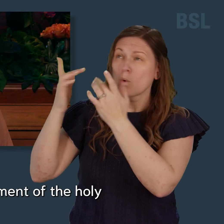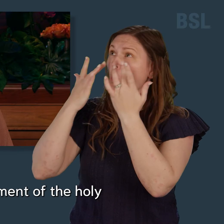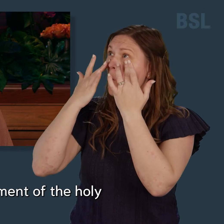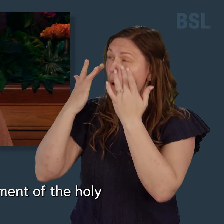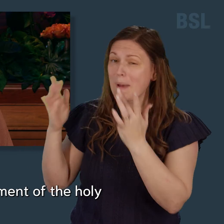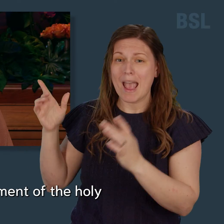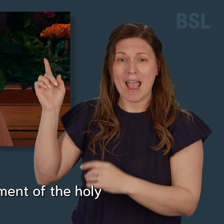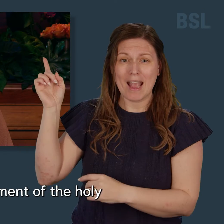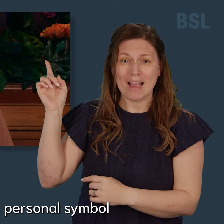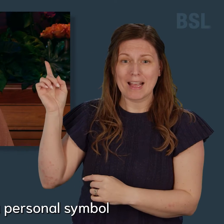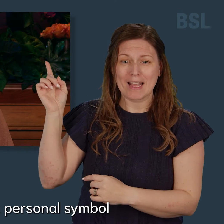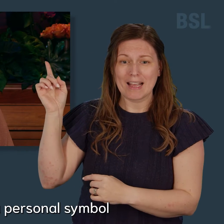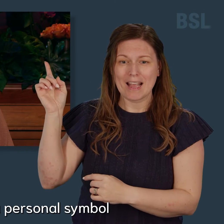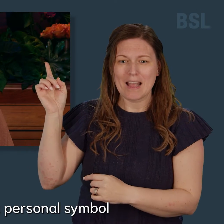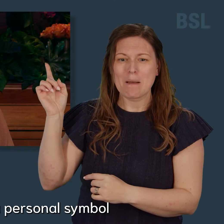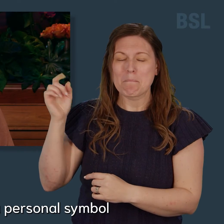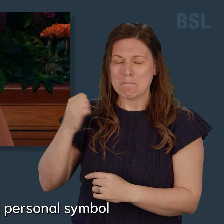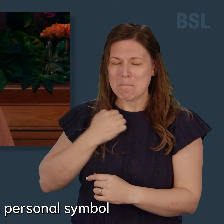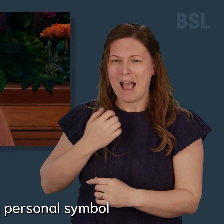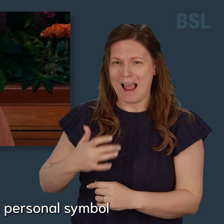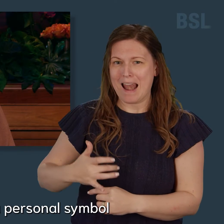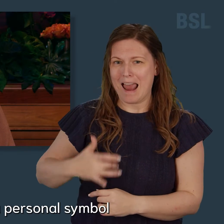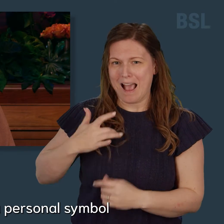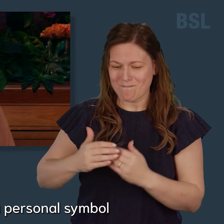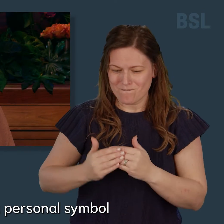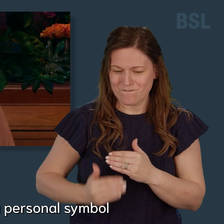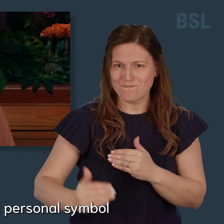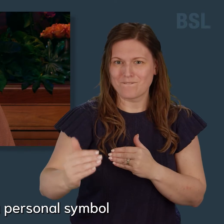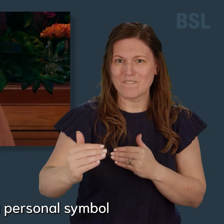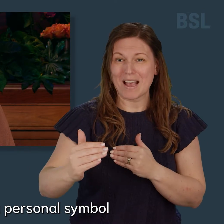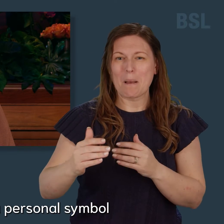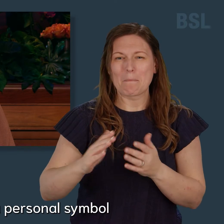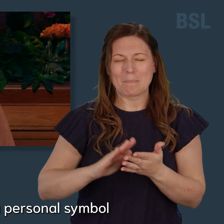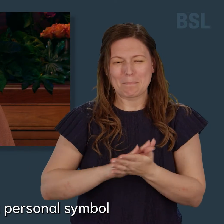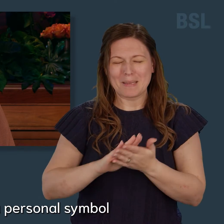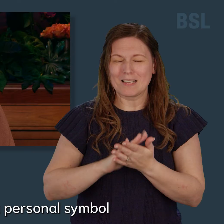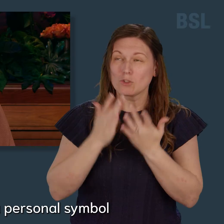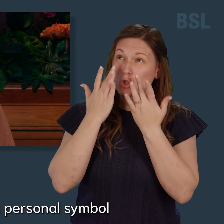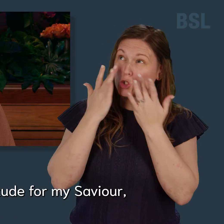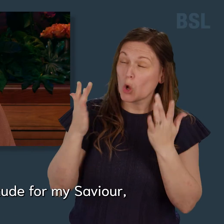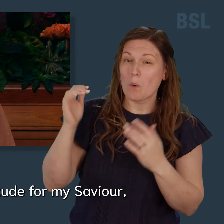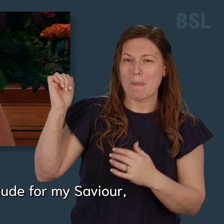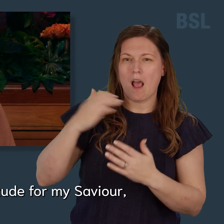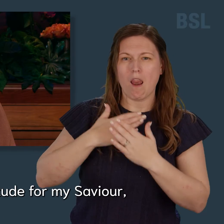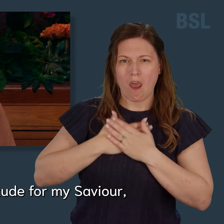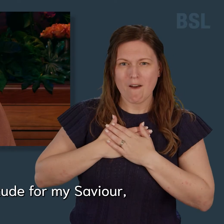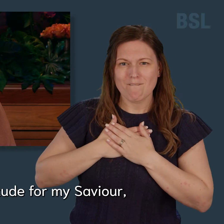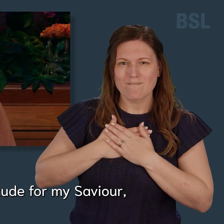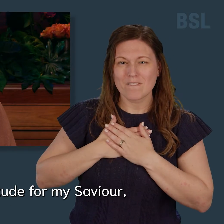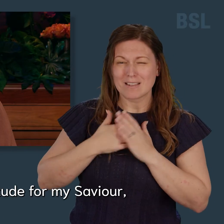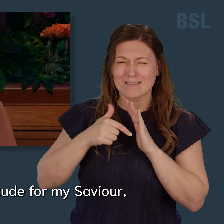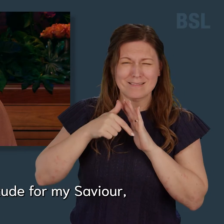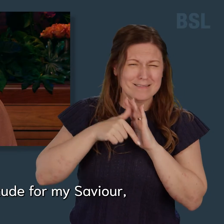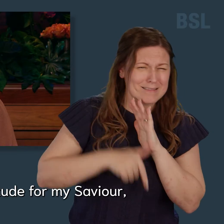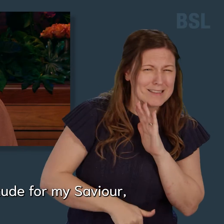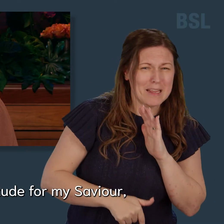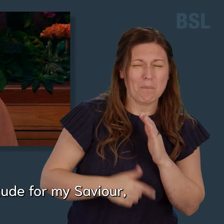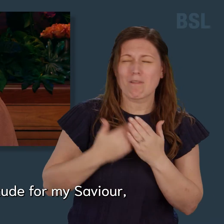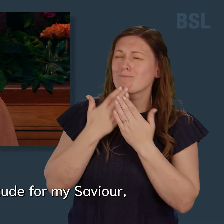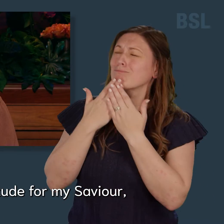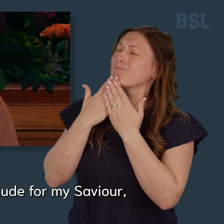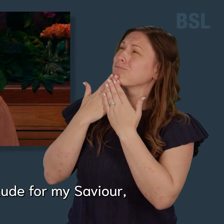the holy priesthood, my very life can become a personal symbol of my love and